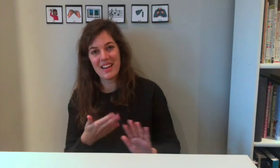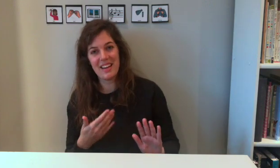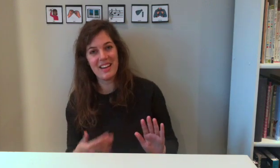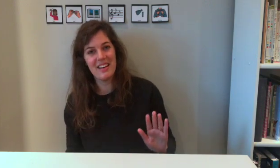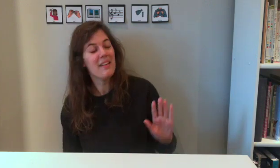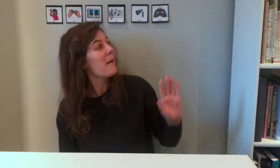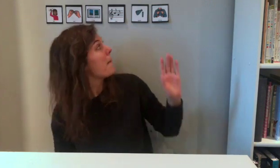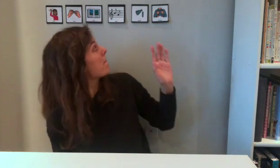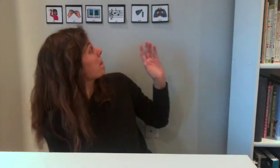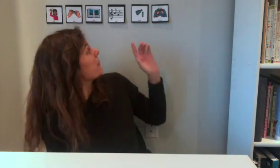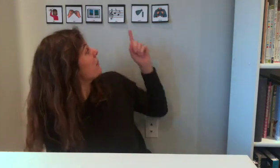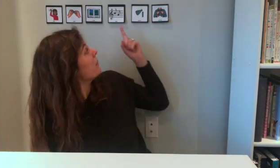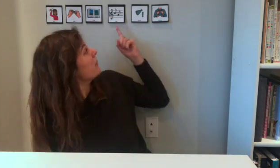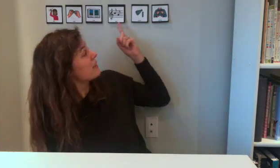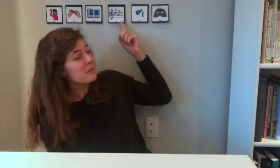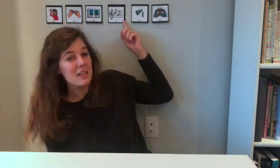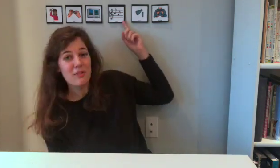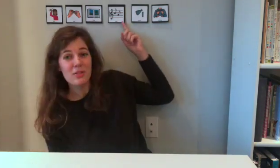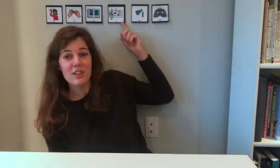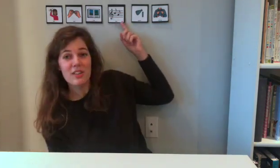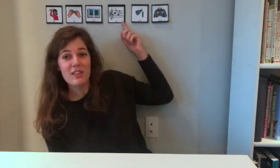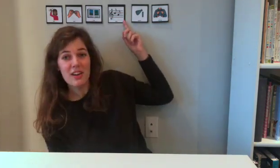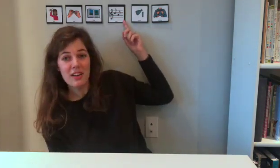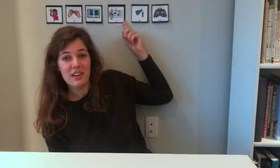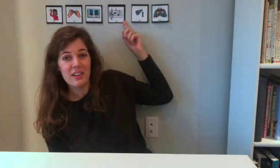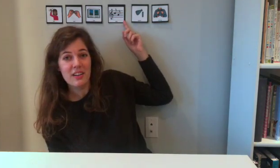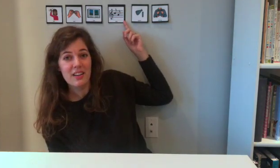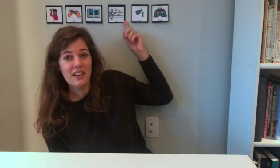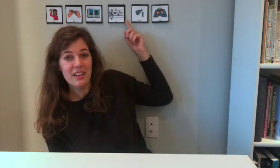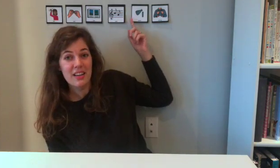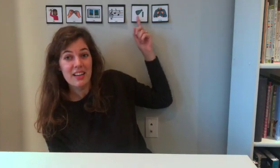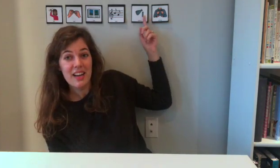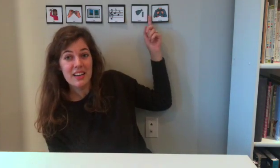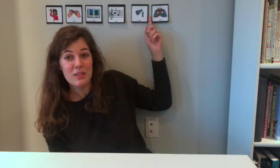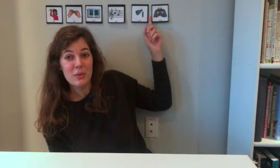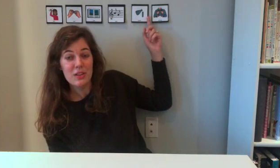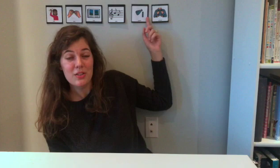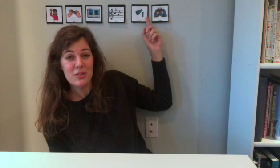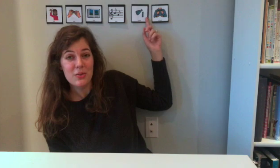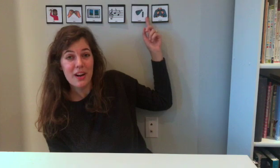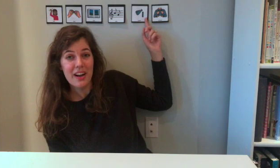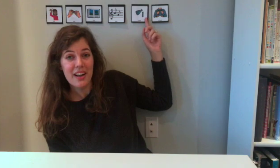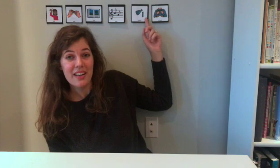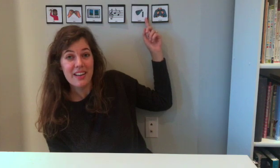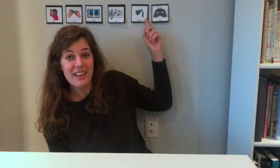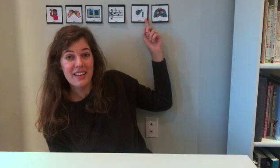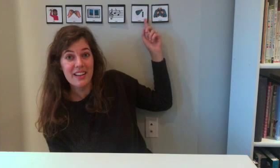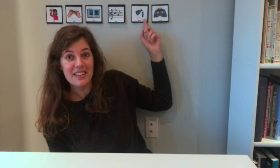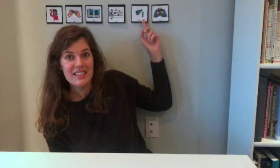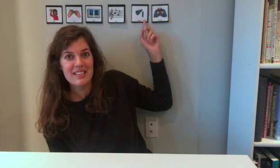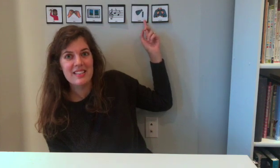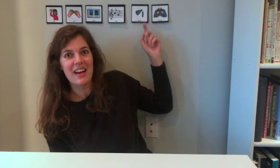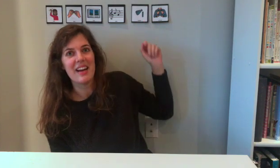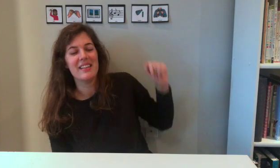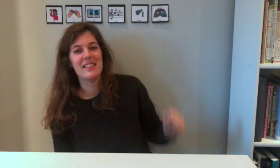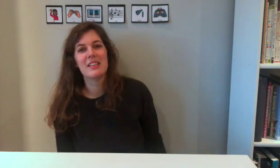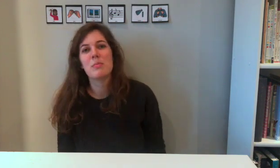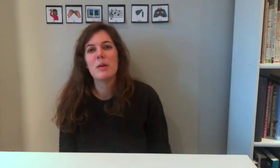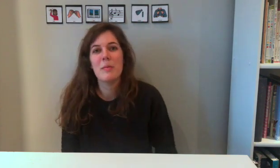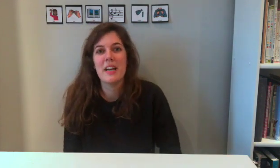done. What comes after our song? Next, we're gonna do a science experiment. And I